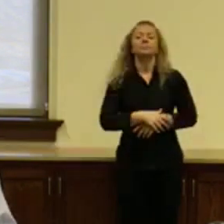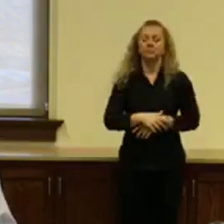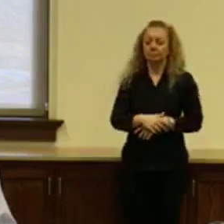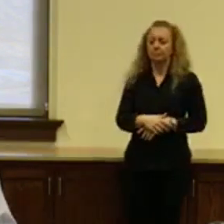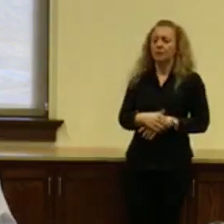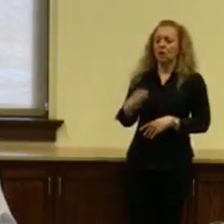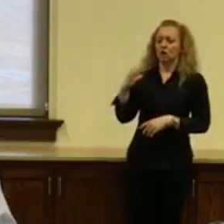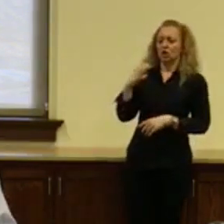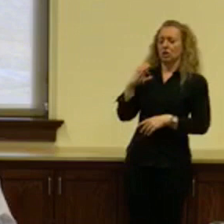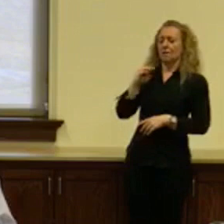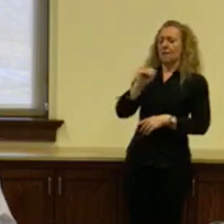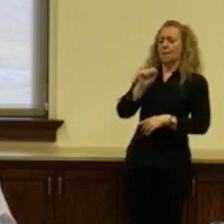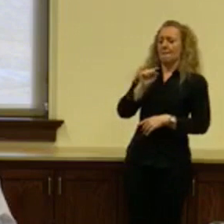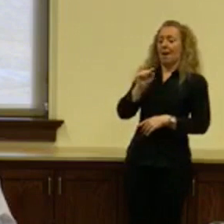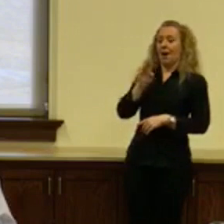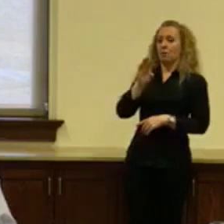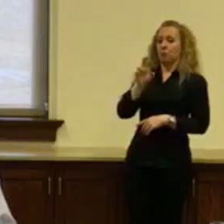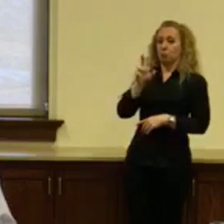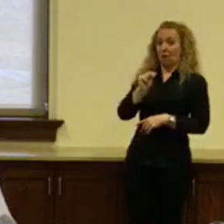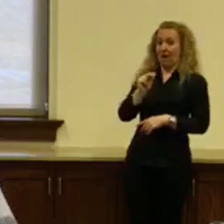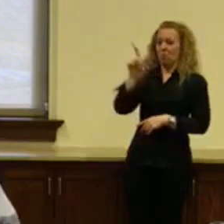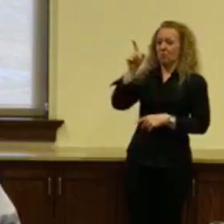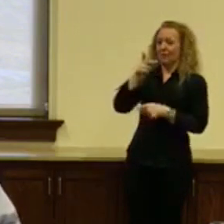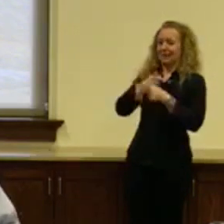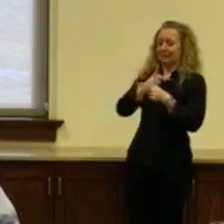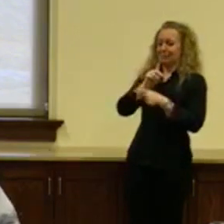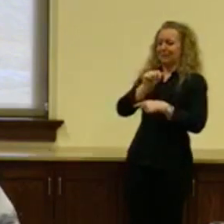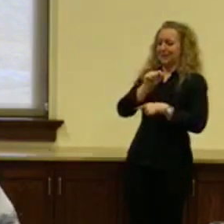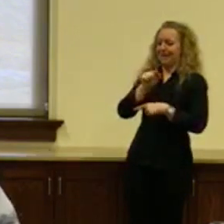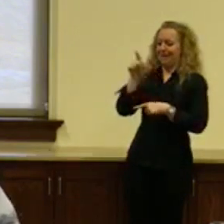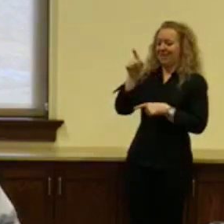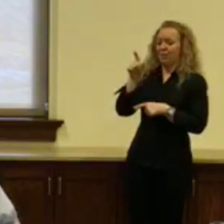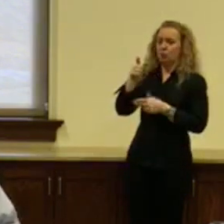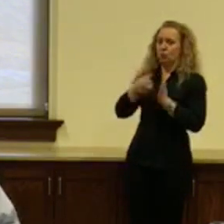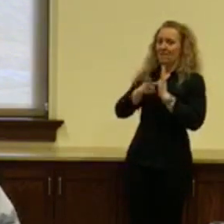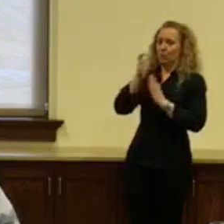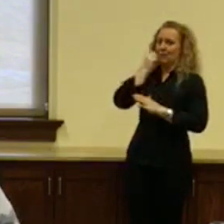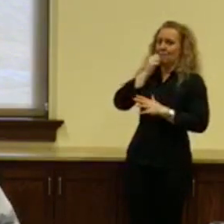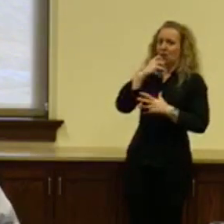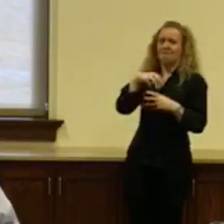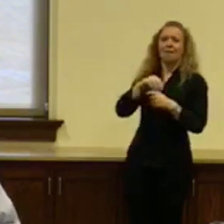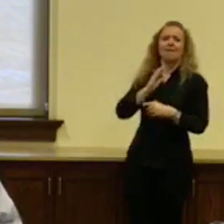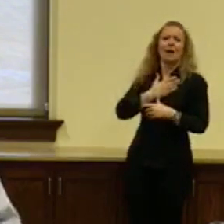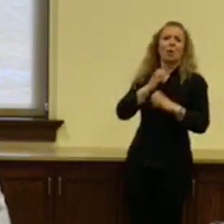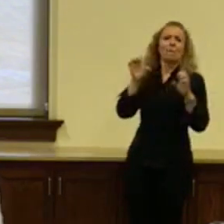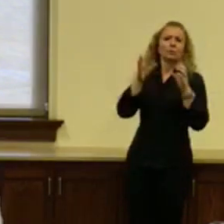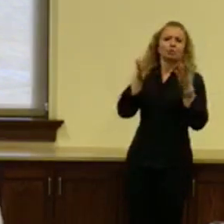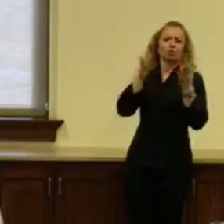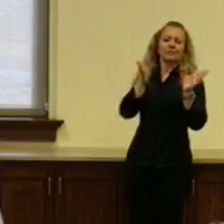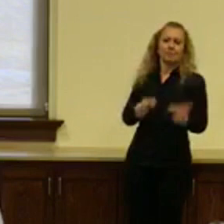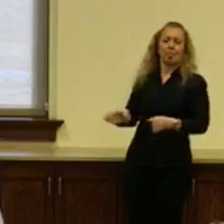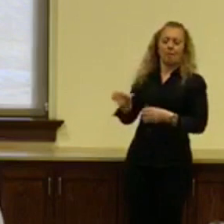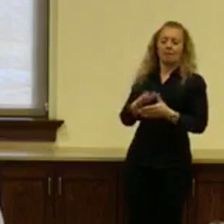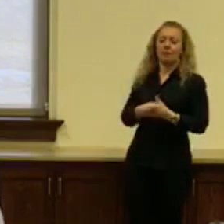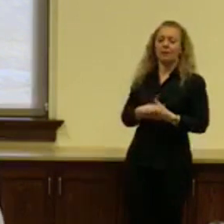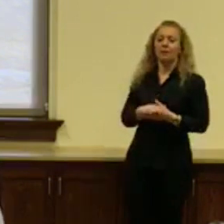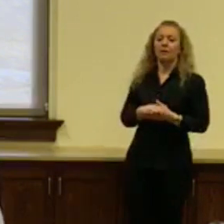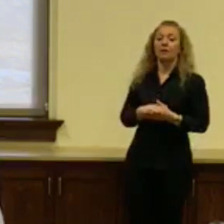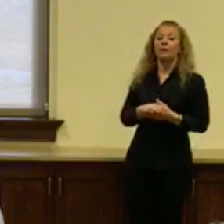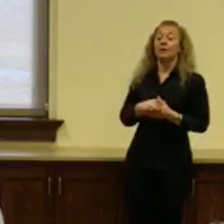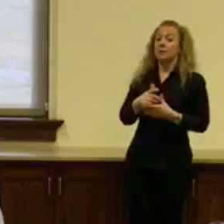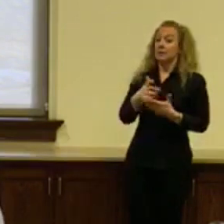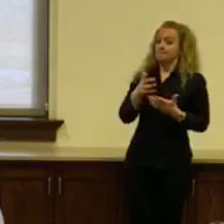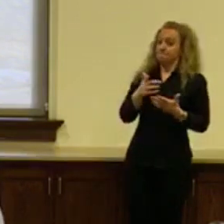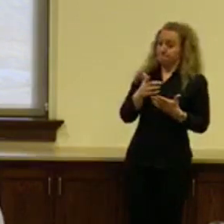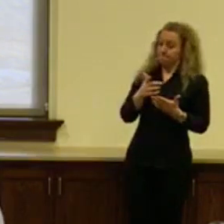Chief Matt Brown keeps all of those data, and he reviews those every single day as part of our emergency services plan. And so I could